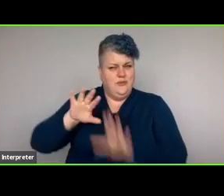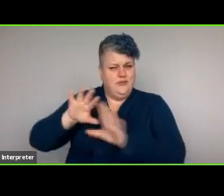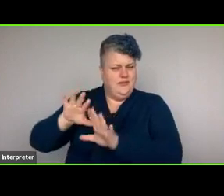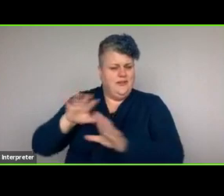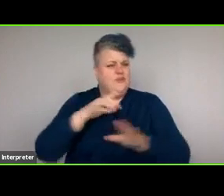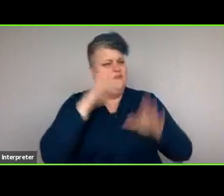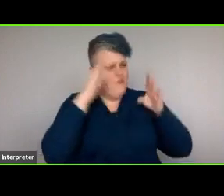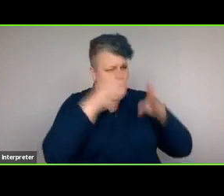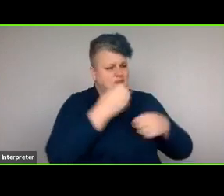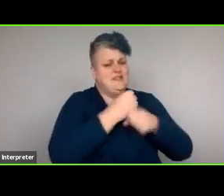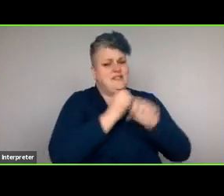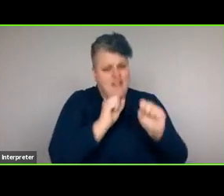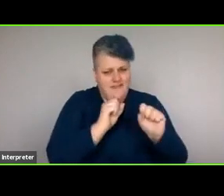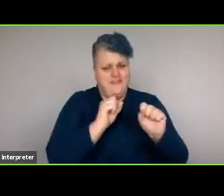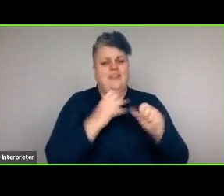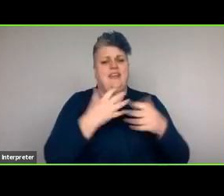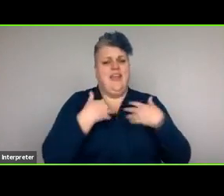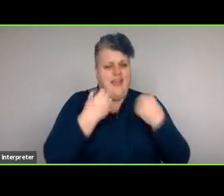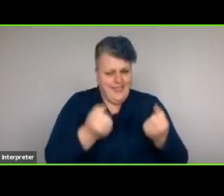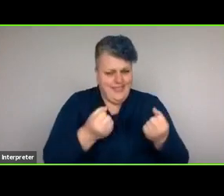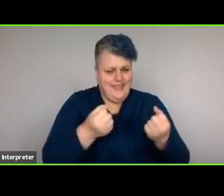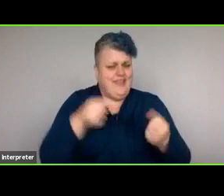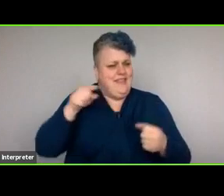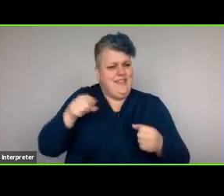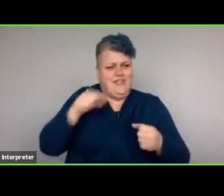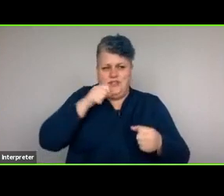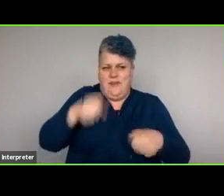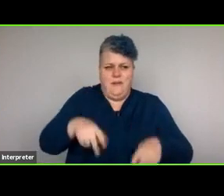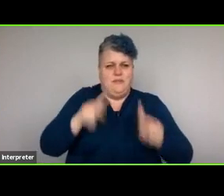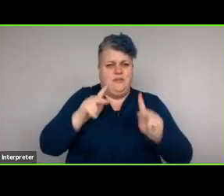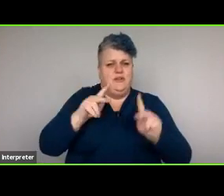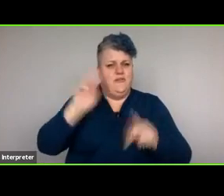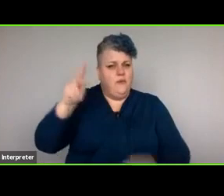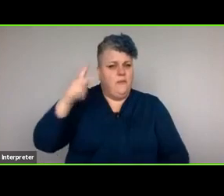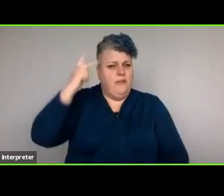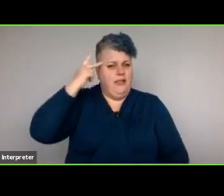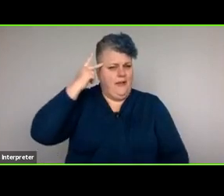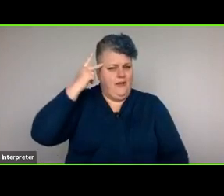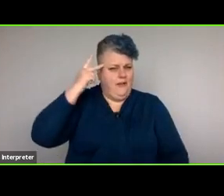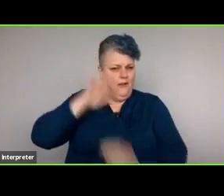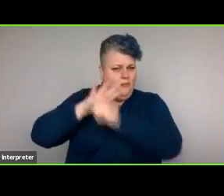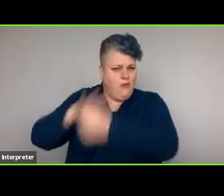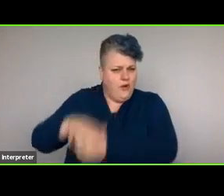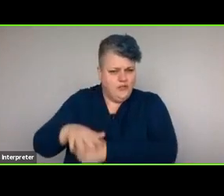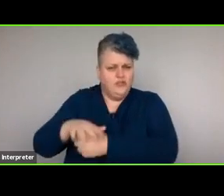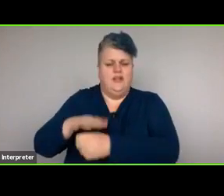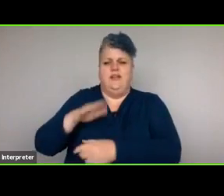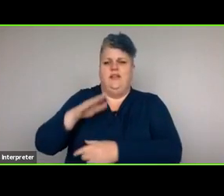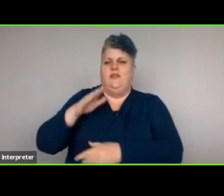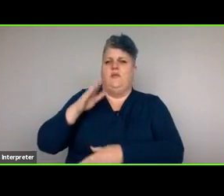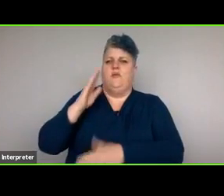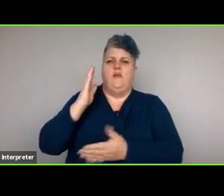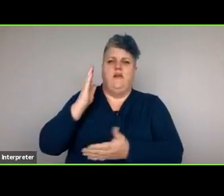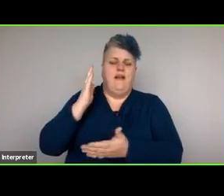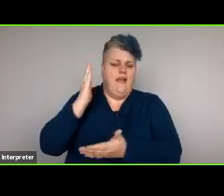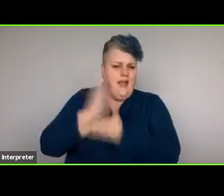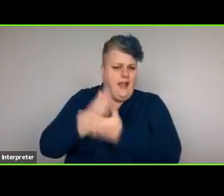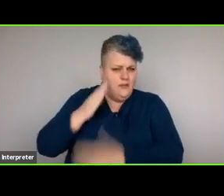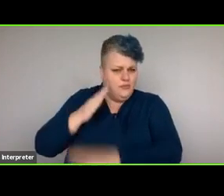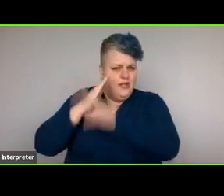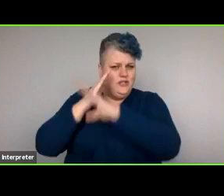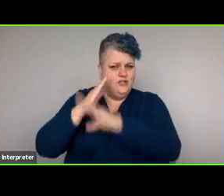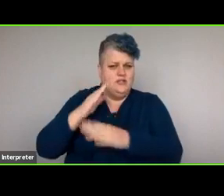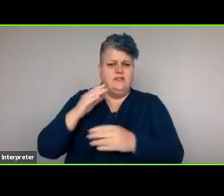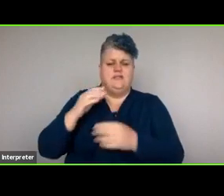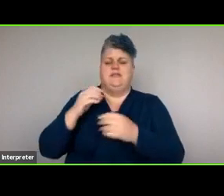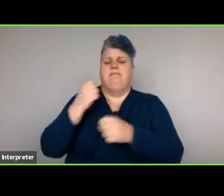first, and we shouldn't be using this as an opportunity to be political or to roll things back and make people's lives more difficult.